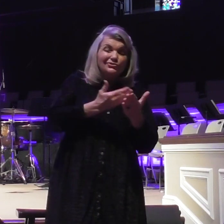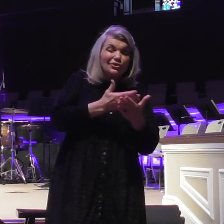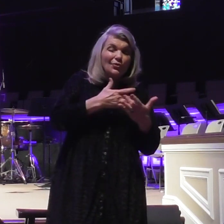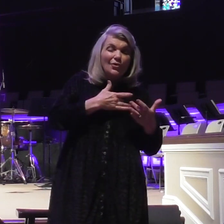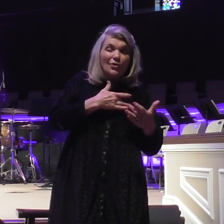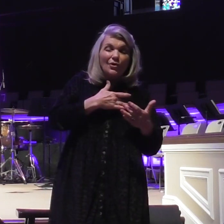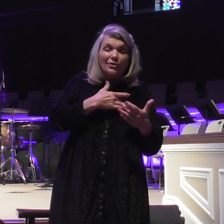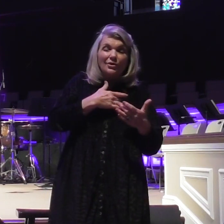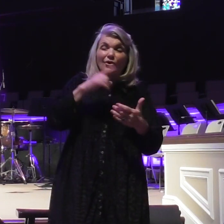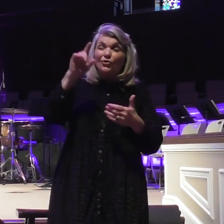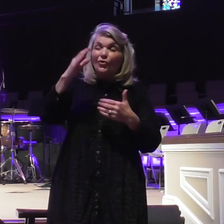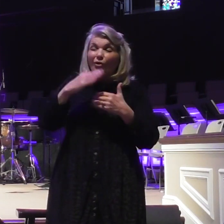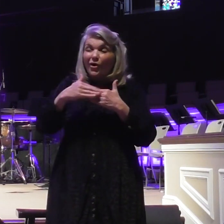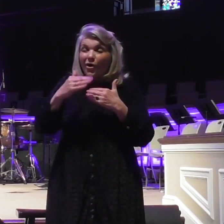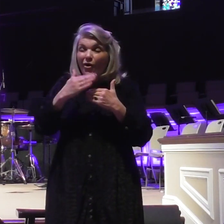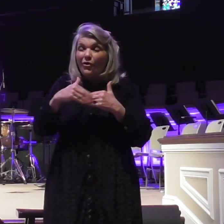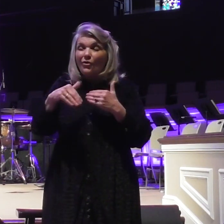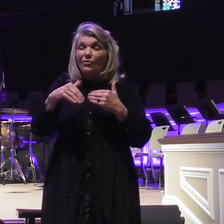holiness.